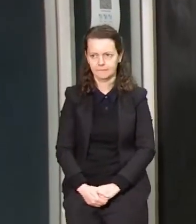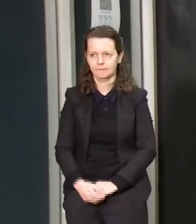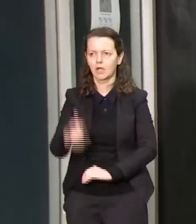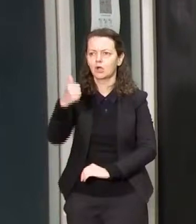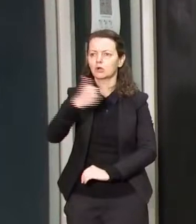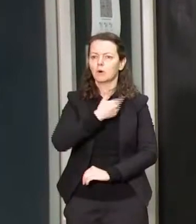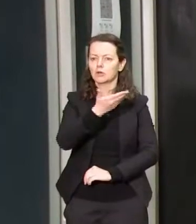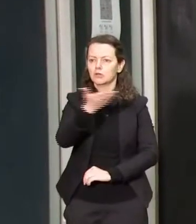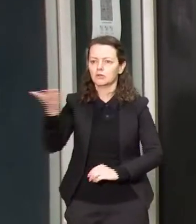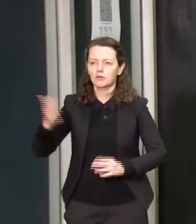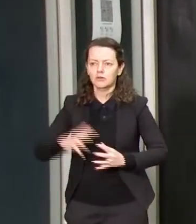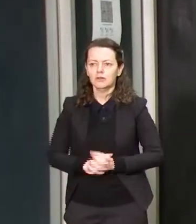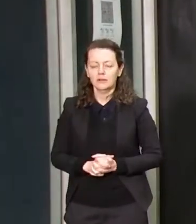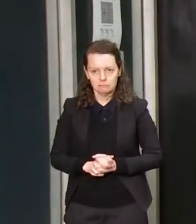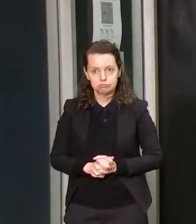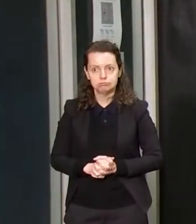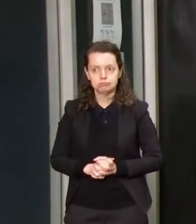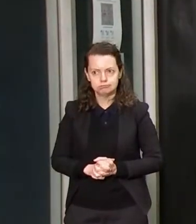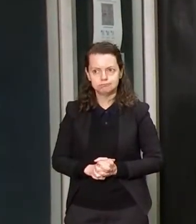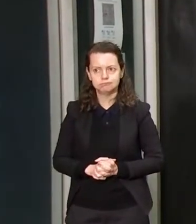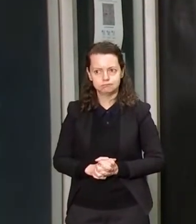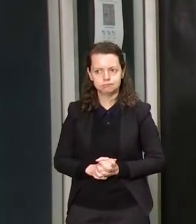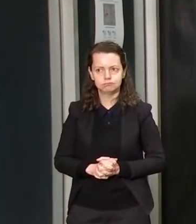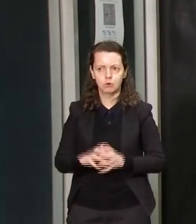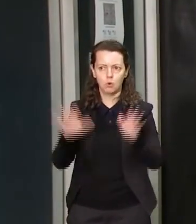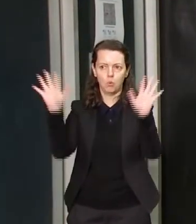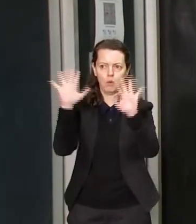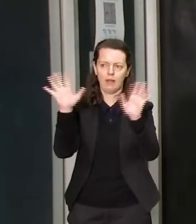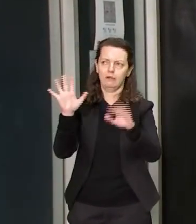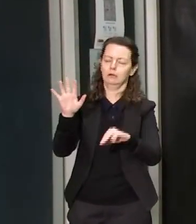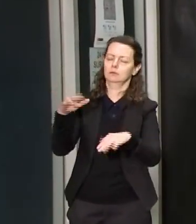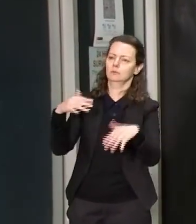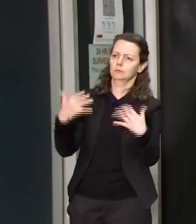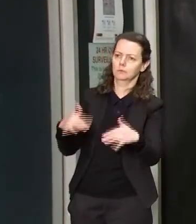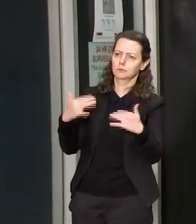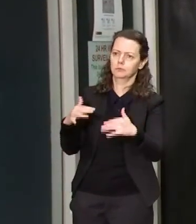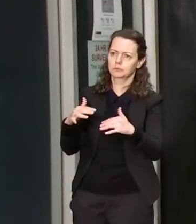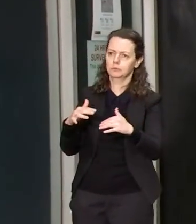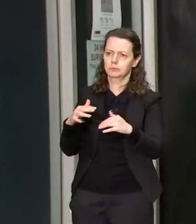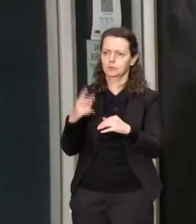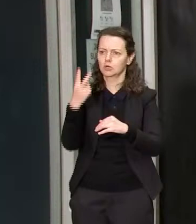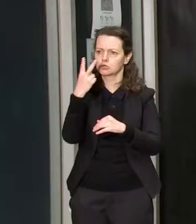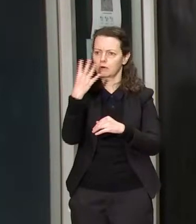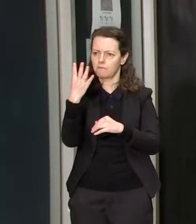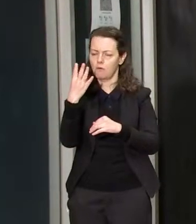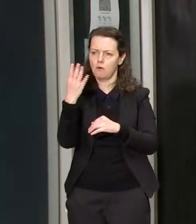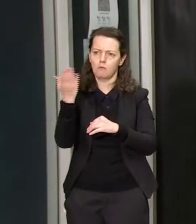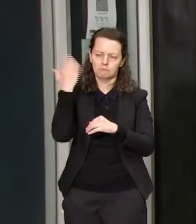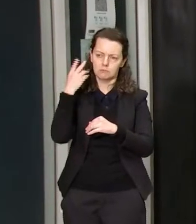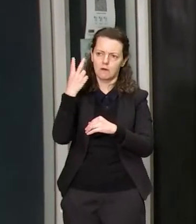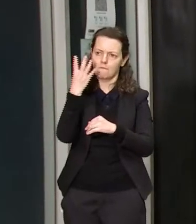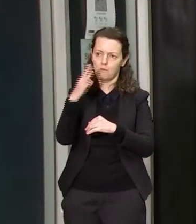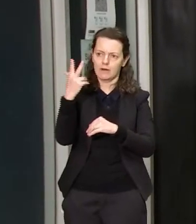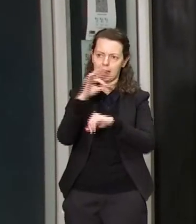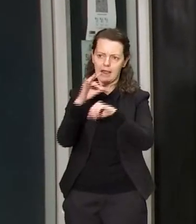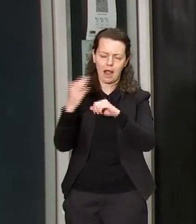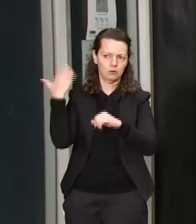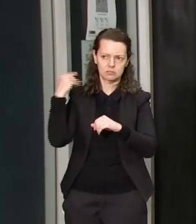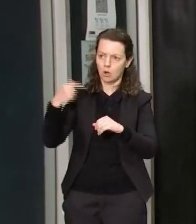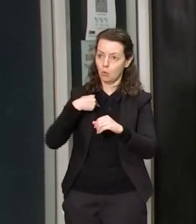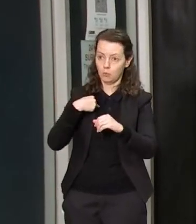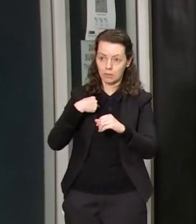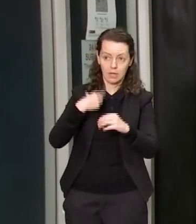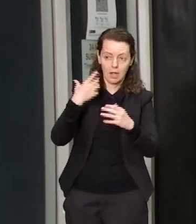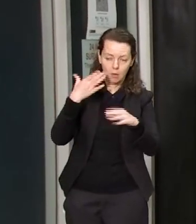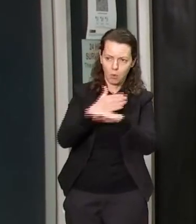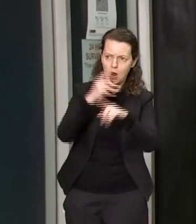Well, good morning, everybody. It's certainly been a challenging 24 to 48 hours for our emergency services, for our local government authorities, for our